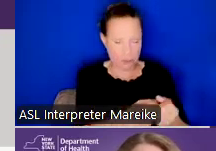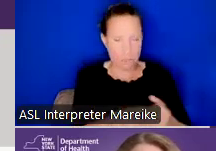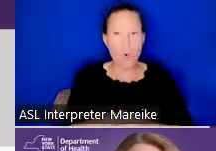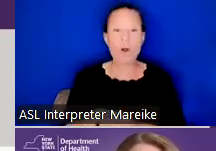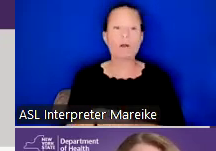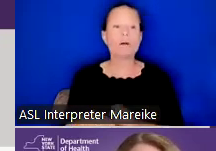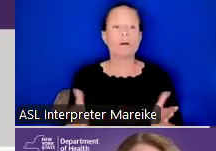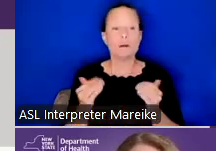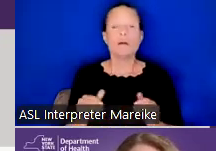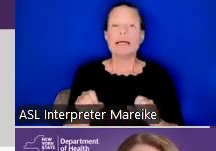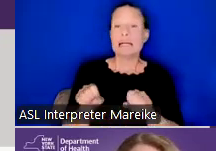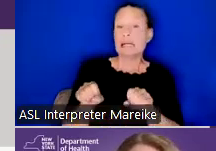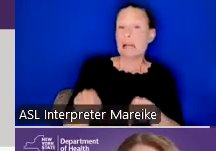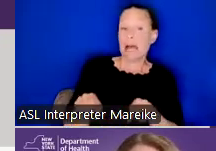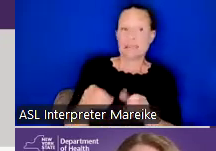dollars are